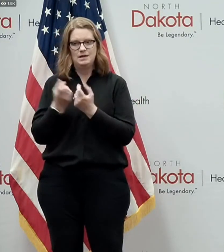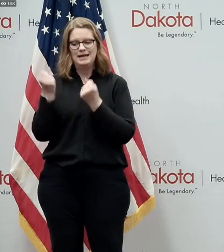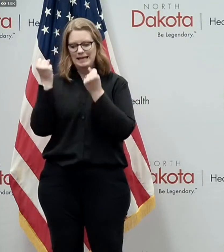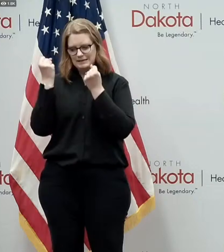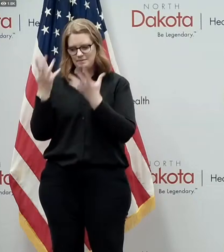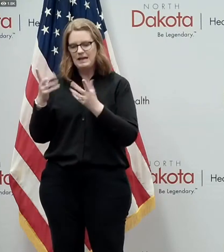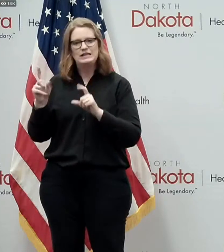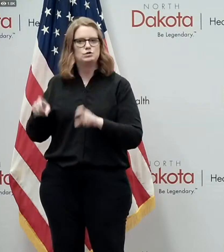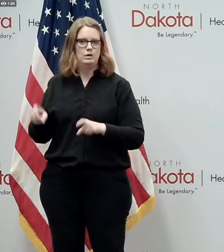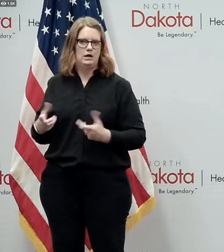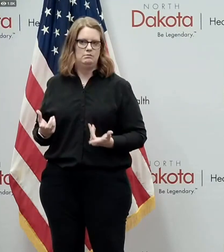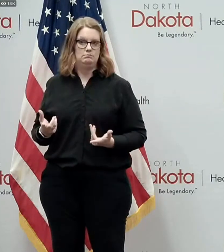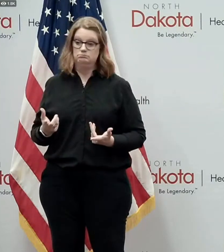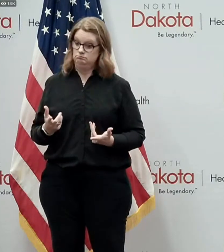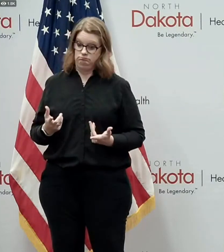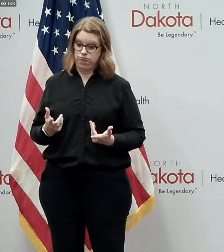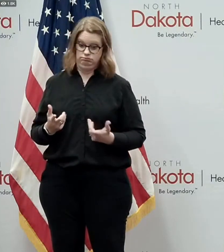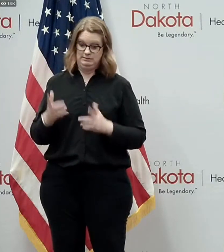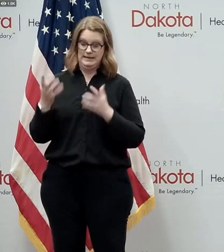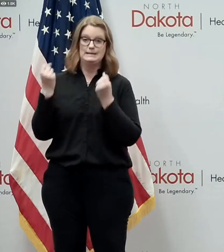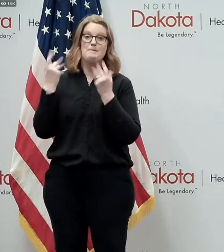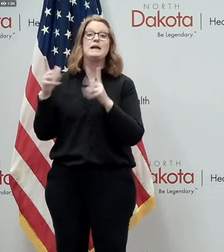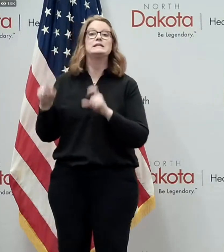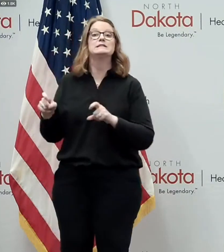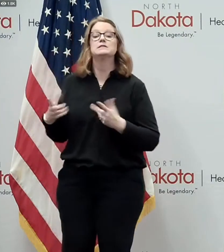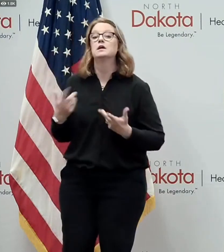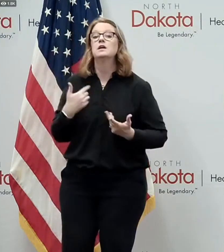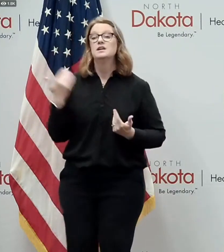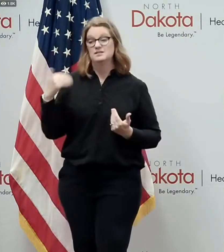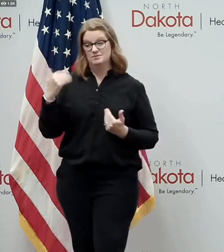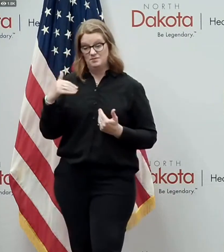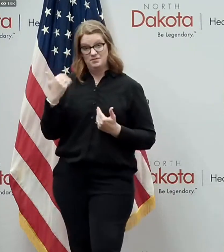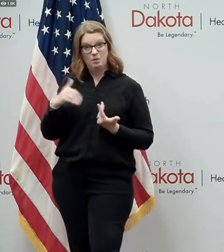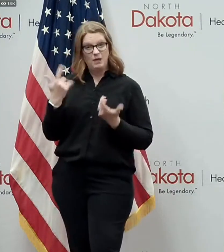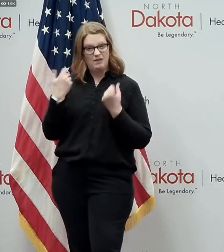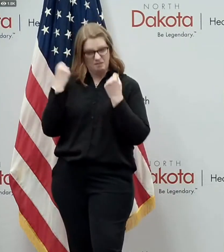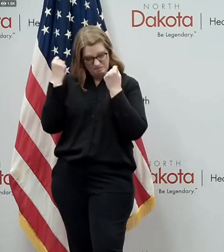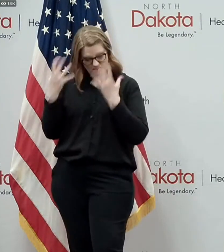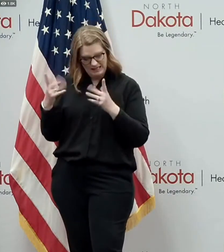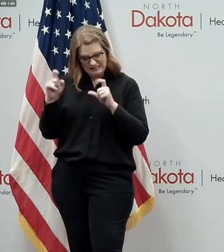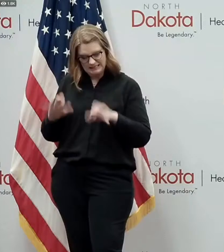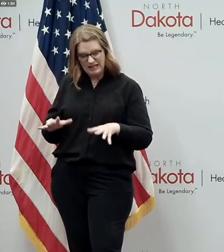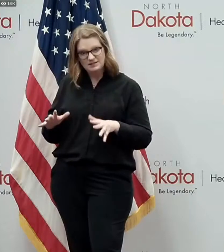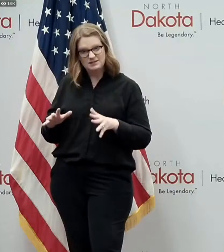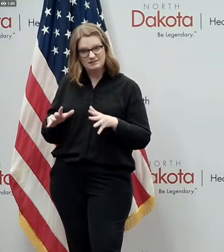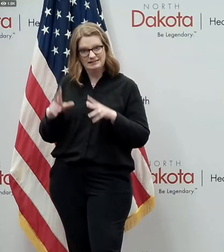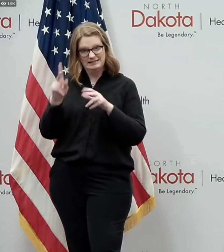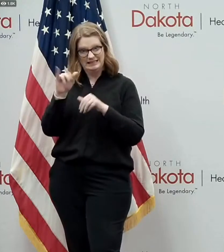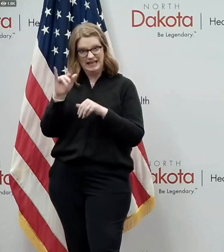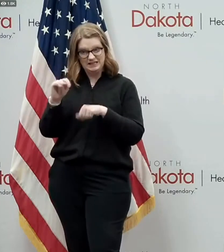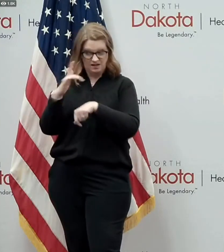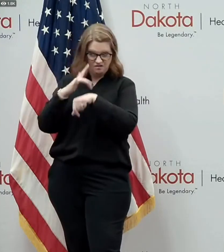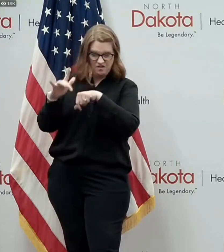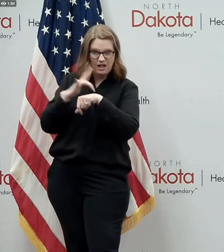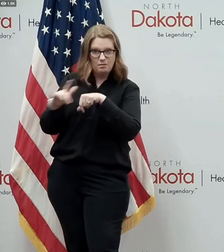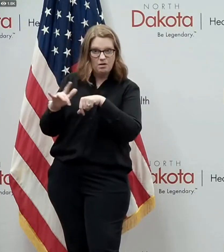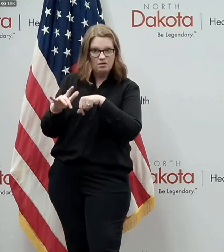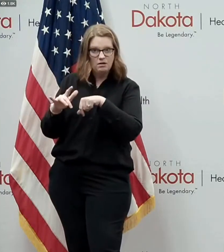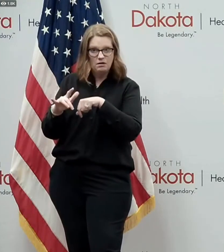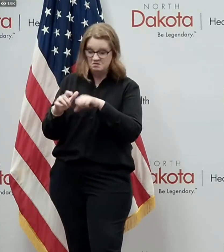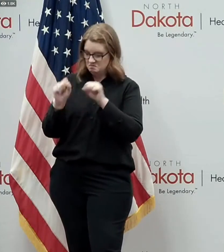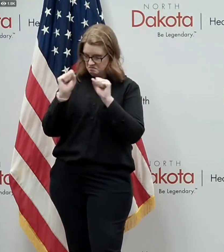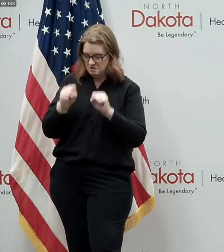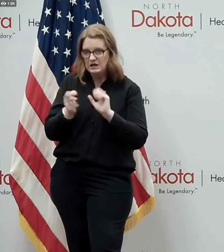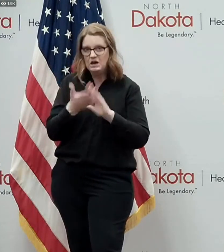they need. And because we have got so many test collection kits sitting on the shelf, and we've got the capacity to do it,